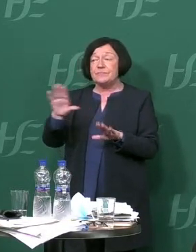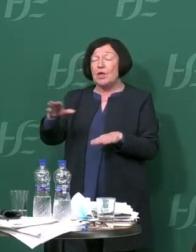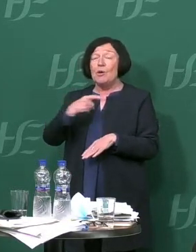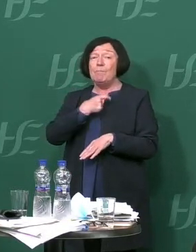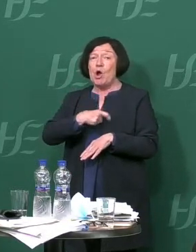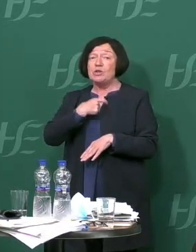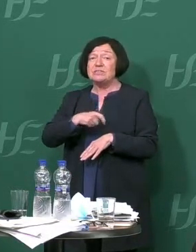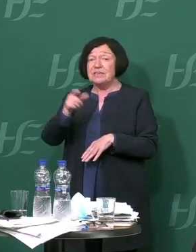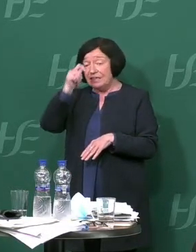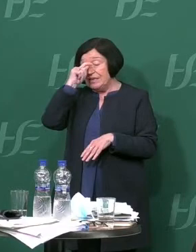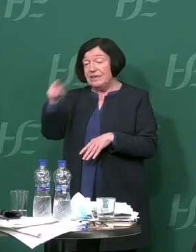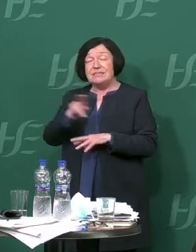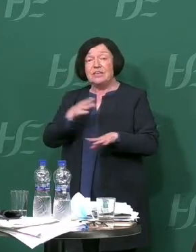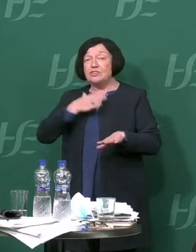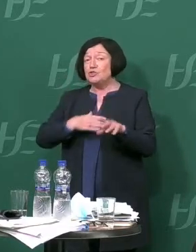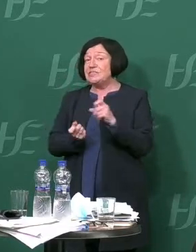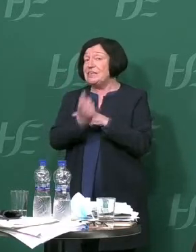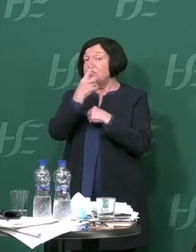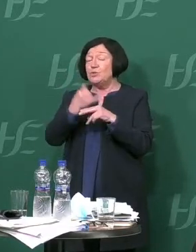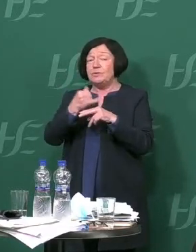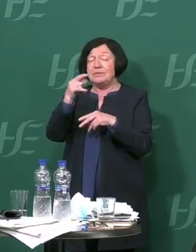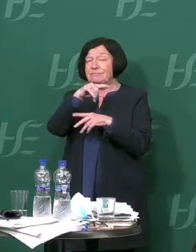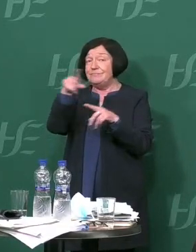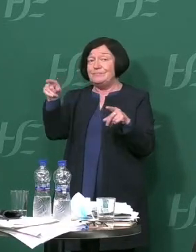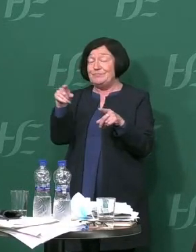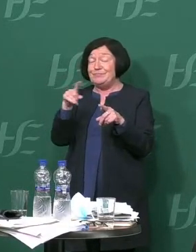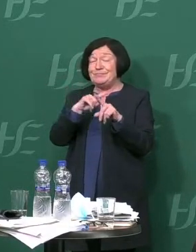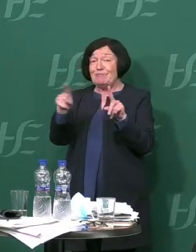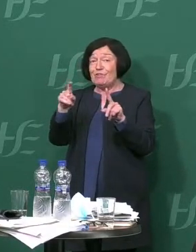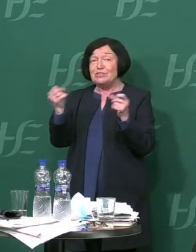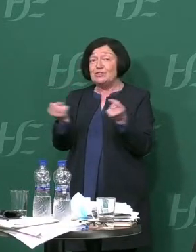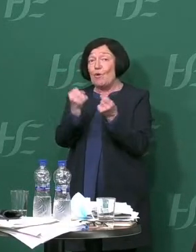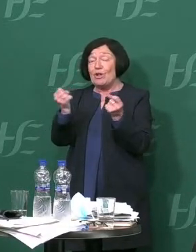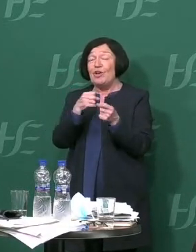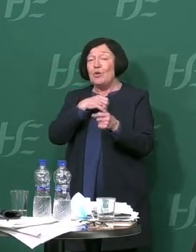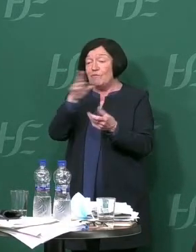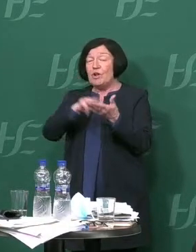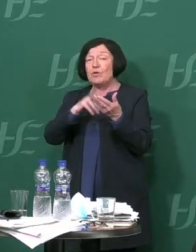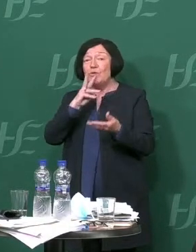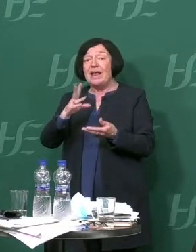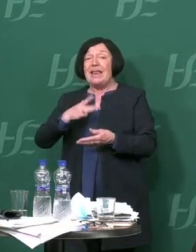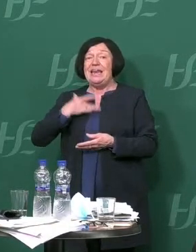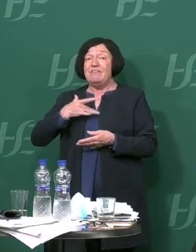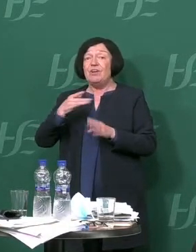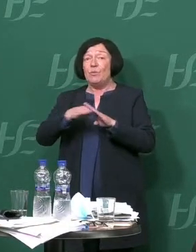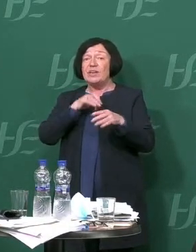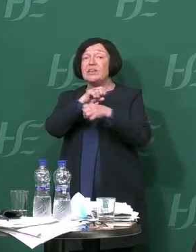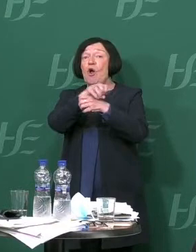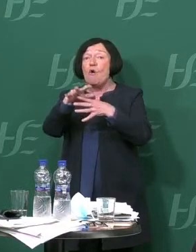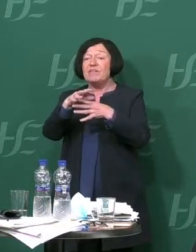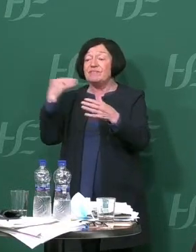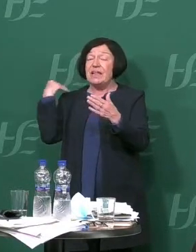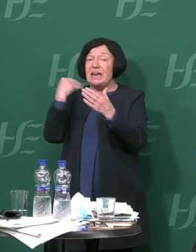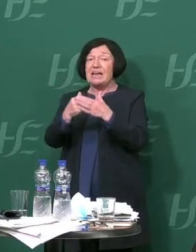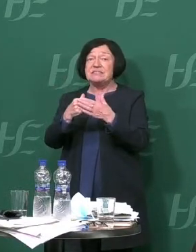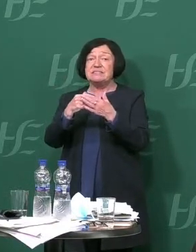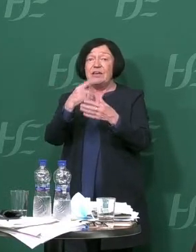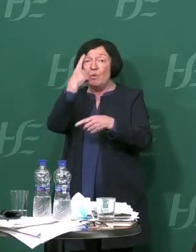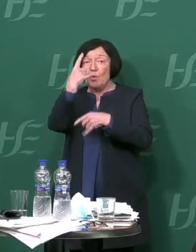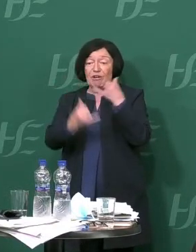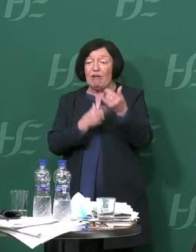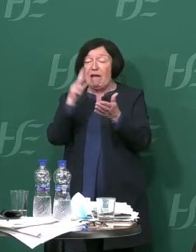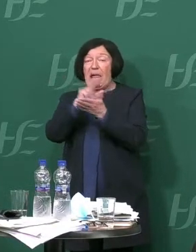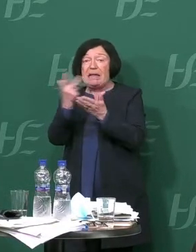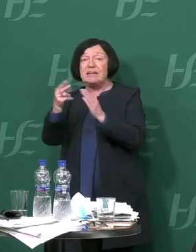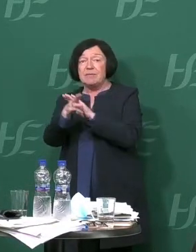Personally, I think this is not just an issue with indoor hospitality. I think we've all used the phrase living with COVID over the last year, 18 months.